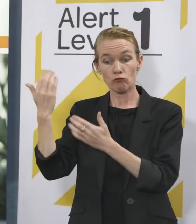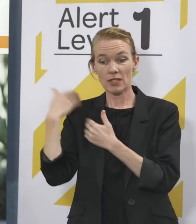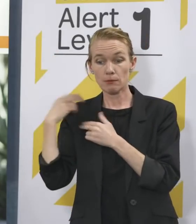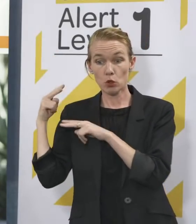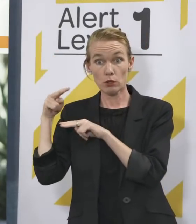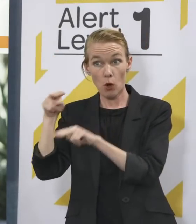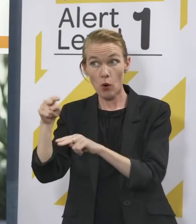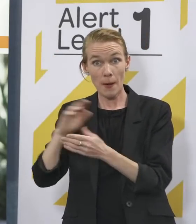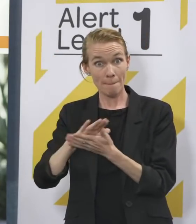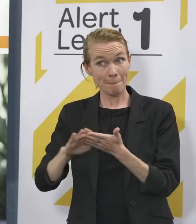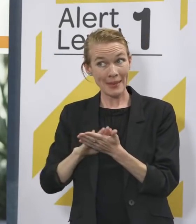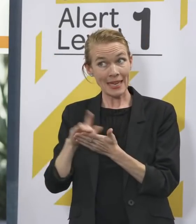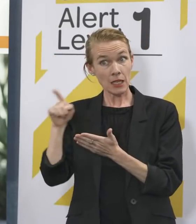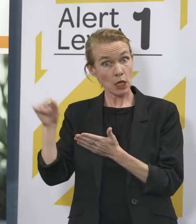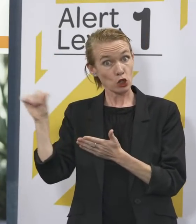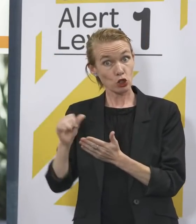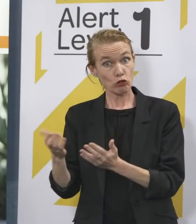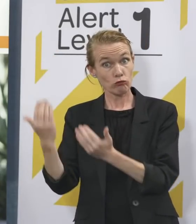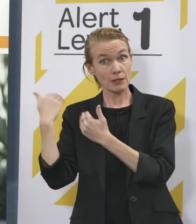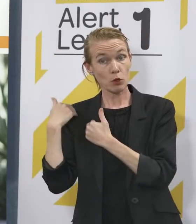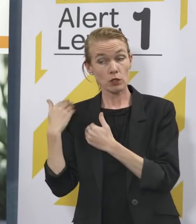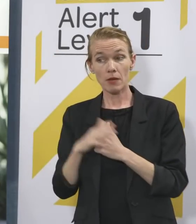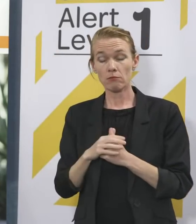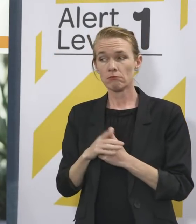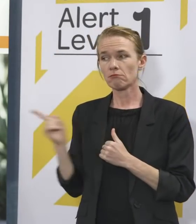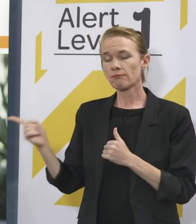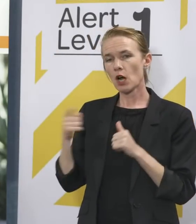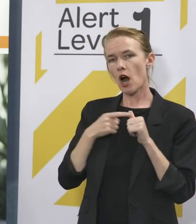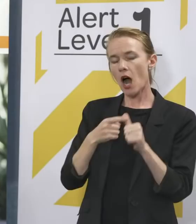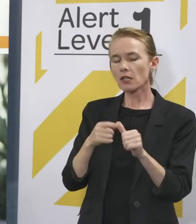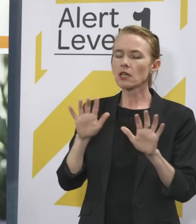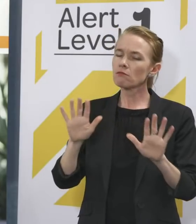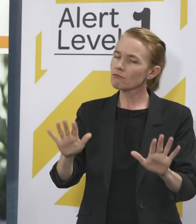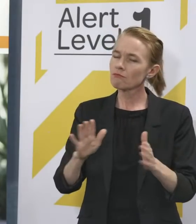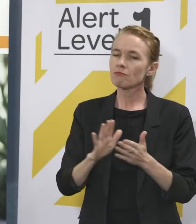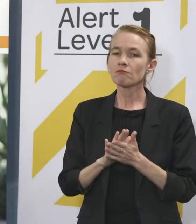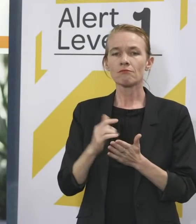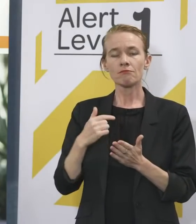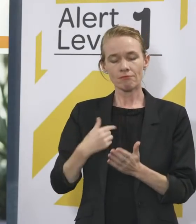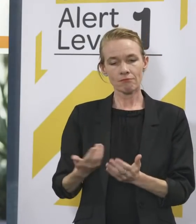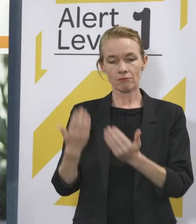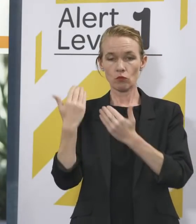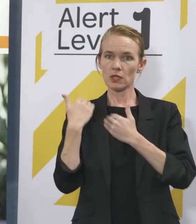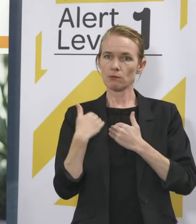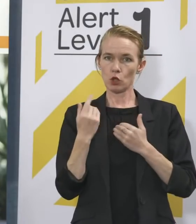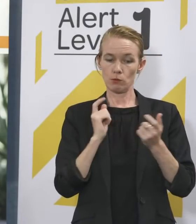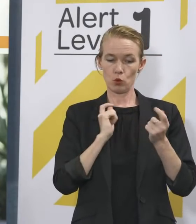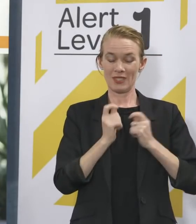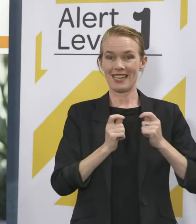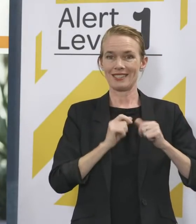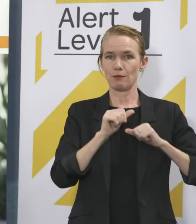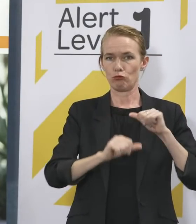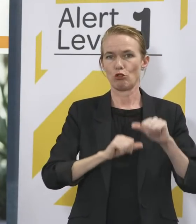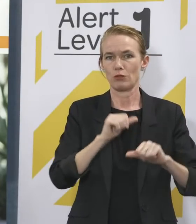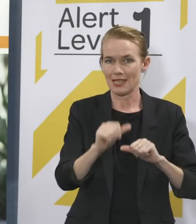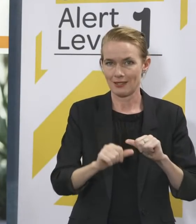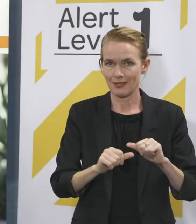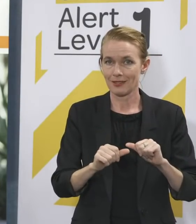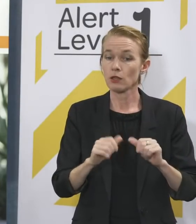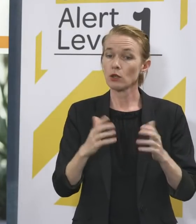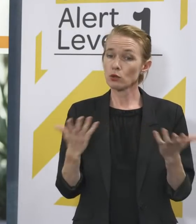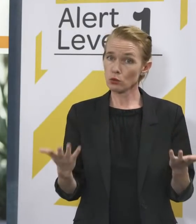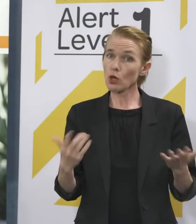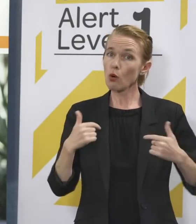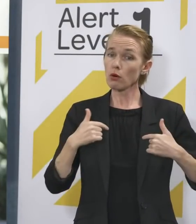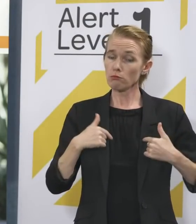testing, which is what I'm taking responsibility for, and we're now sorting out, as I said we would, was mine to stand up